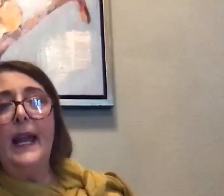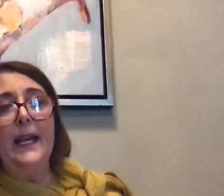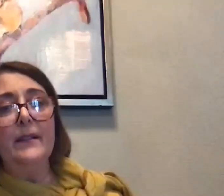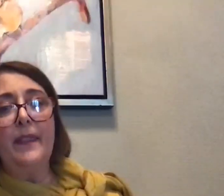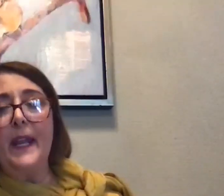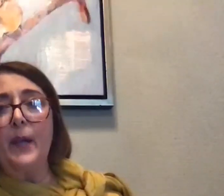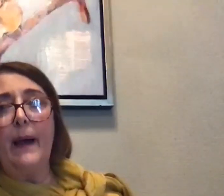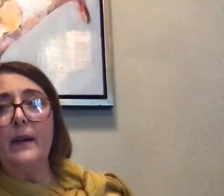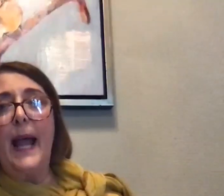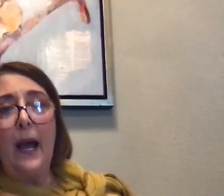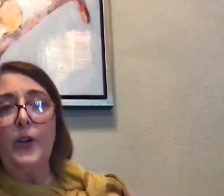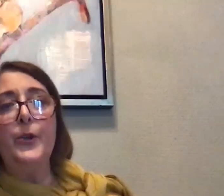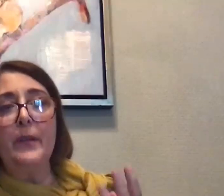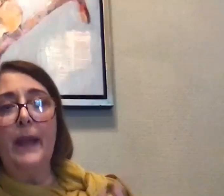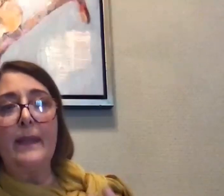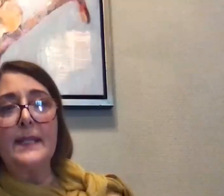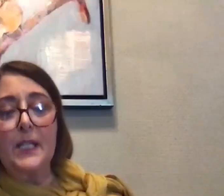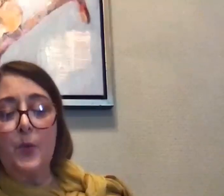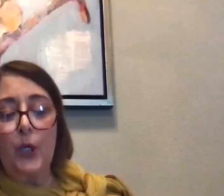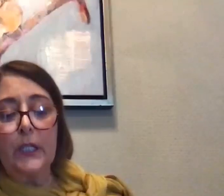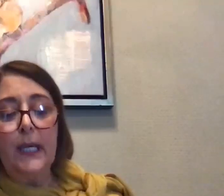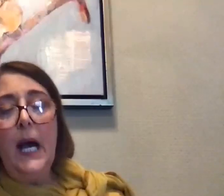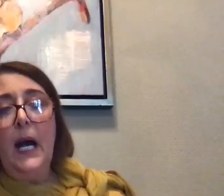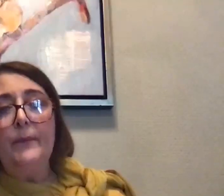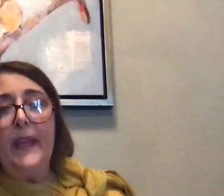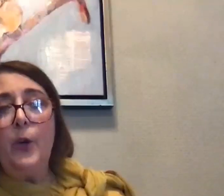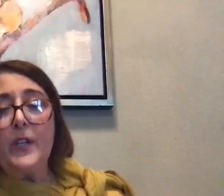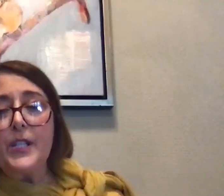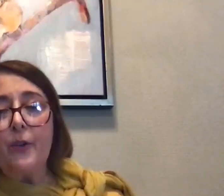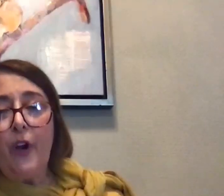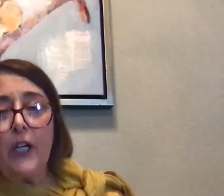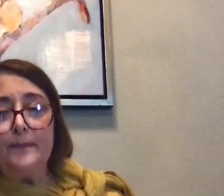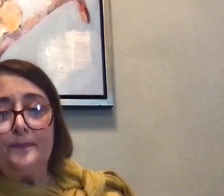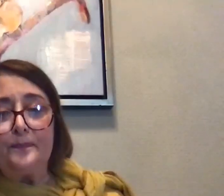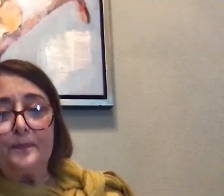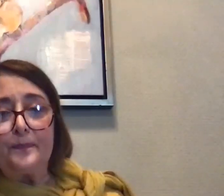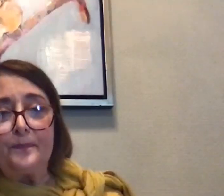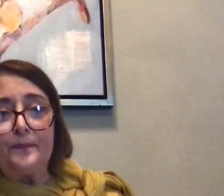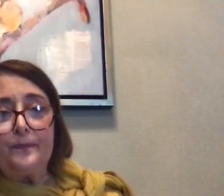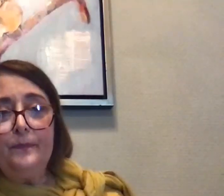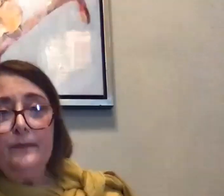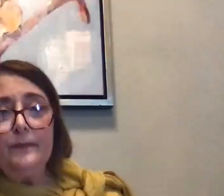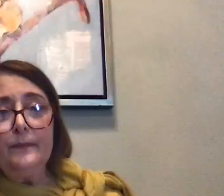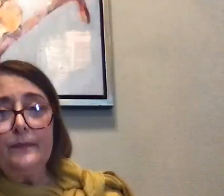creative and think about how you can make these things work. Any questions so far?